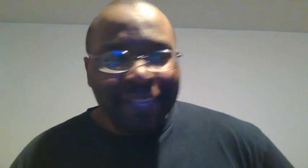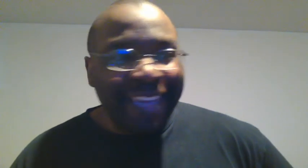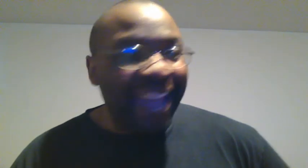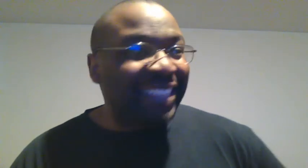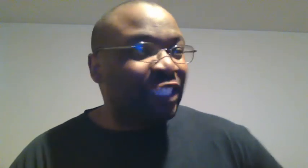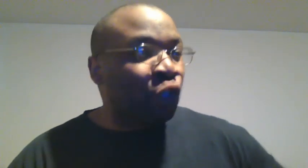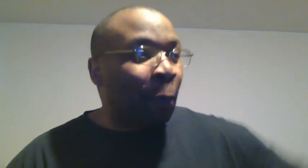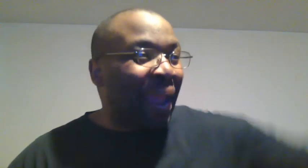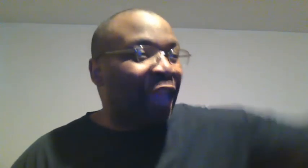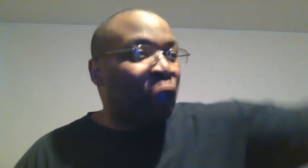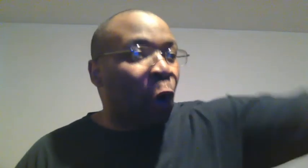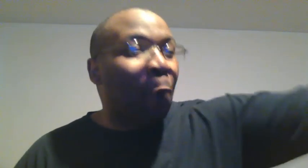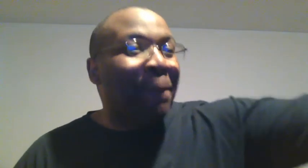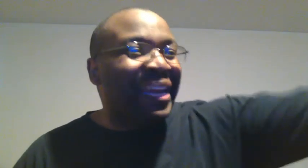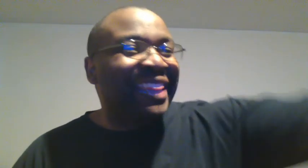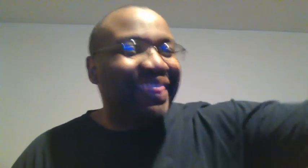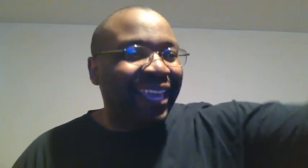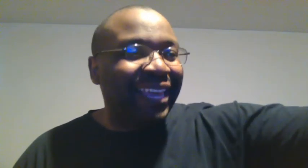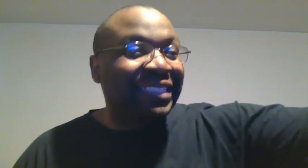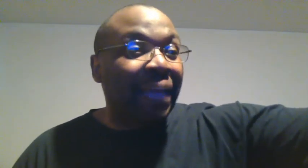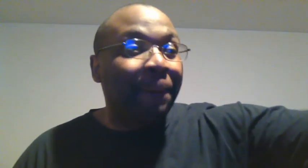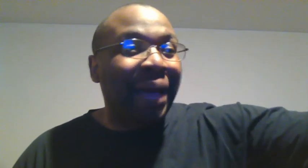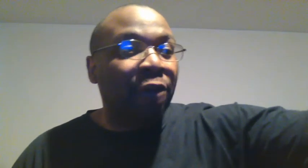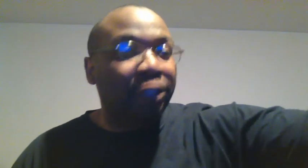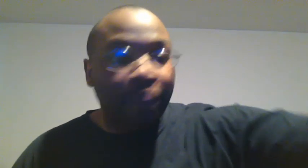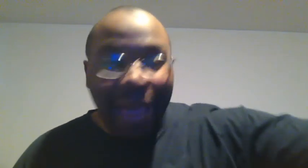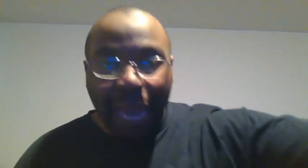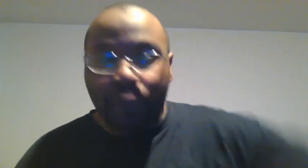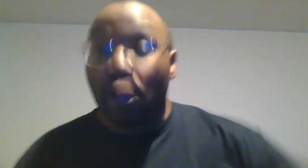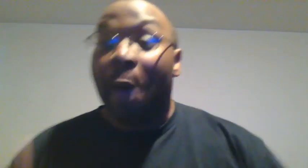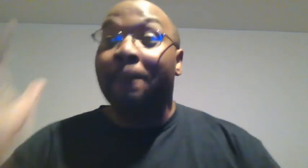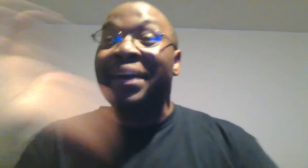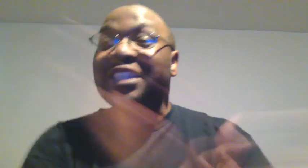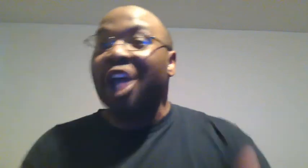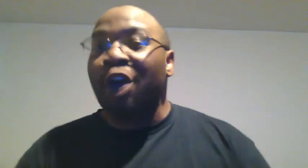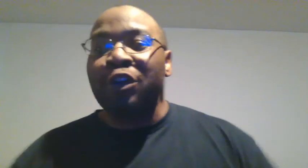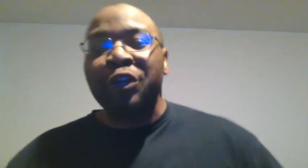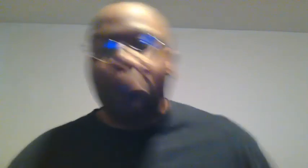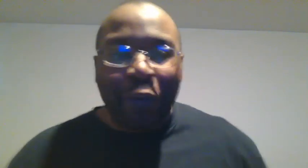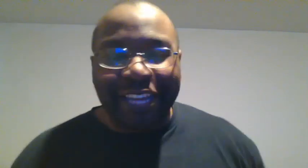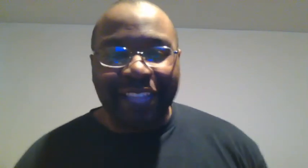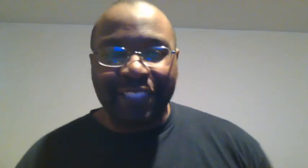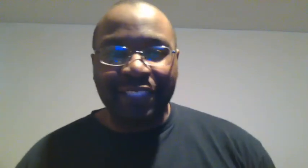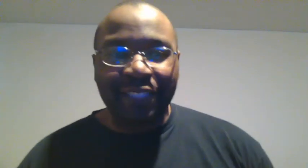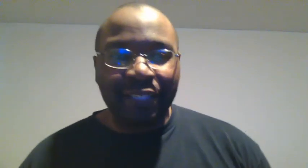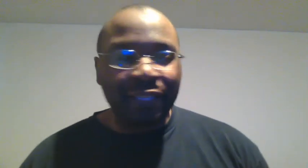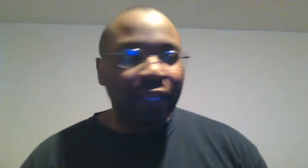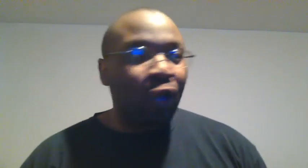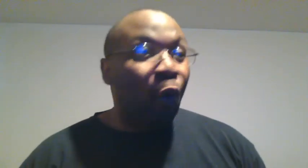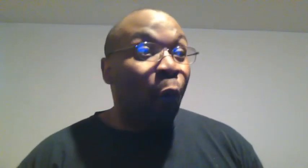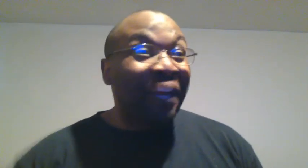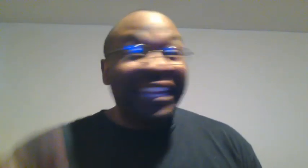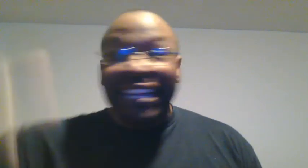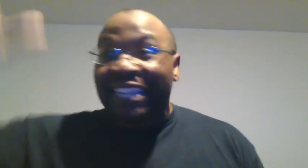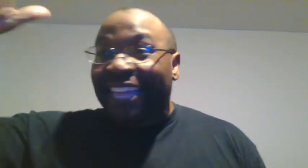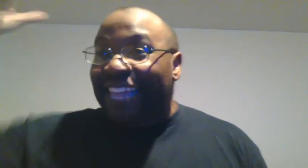Yes, you may know many things about the Bible, but are you doing it? What good is